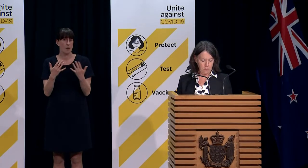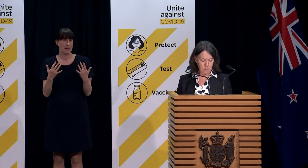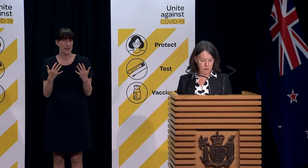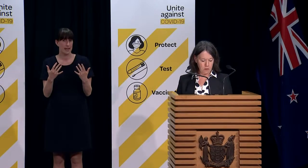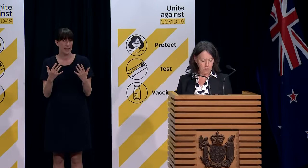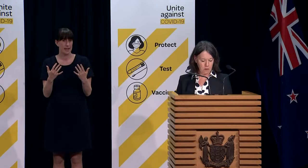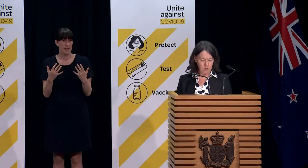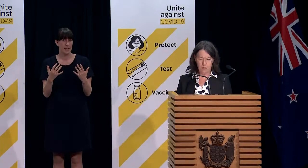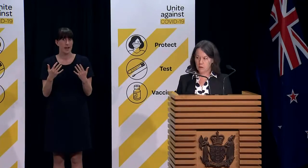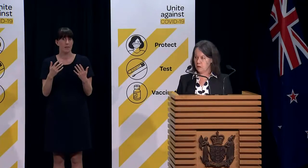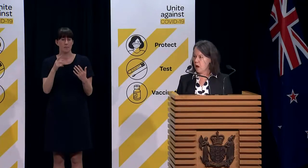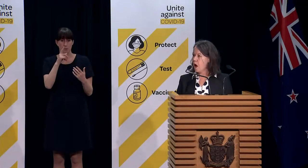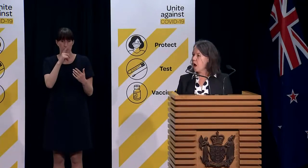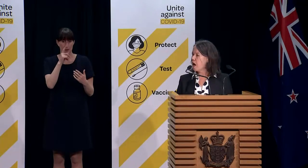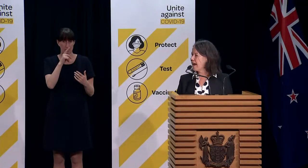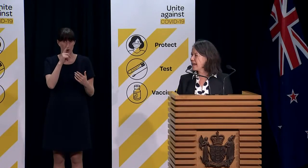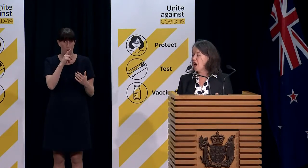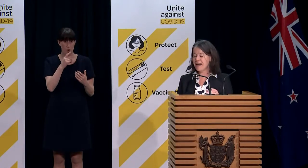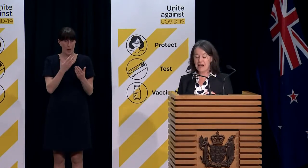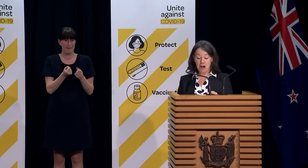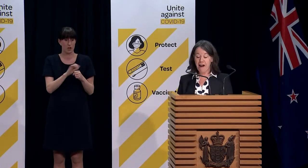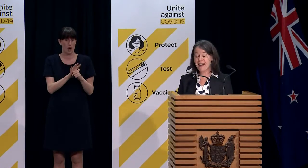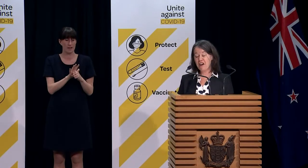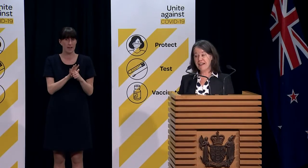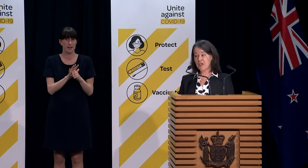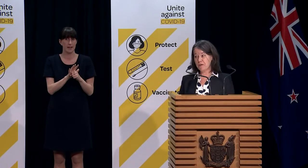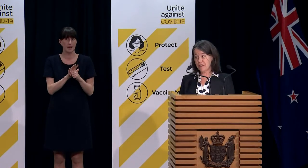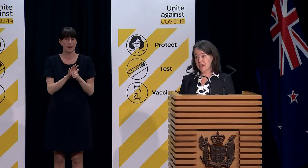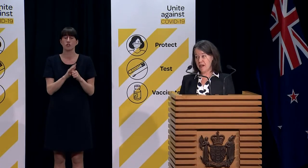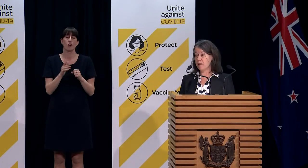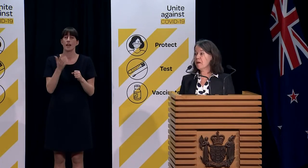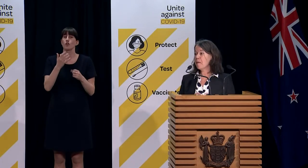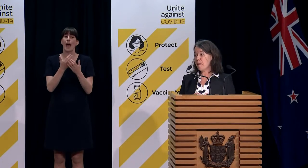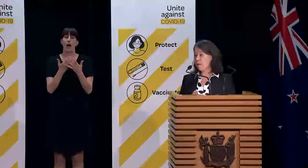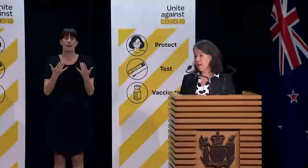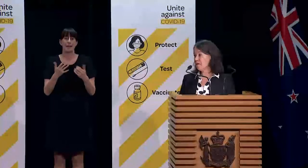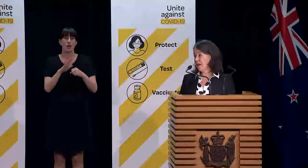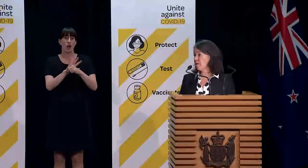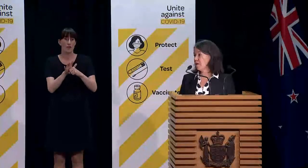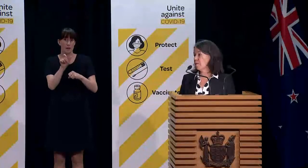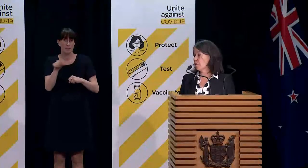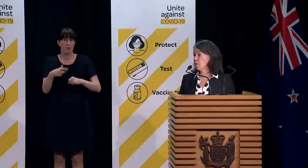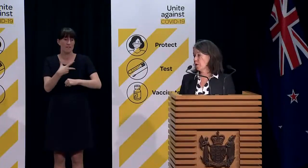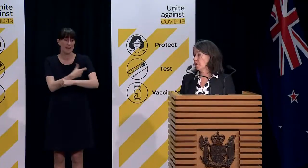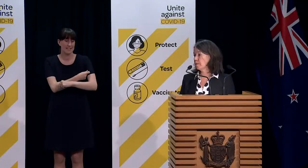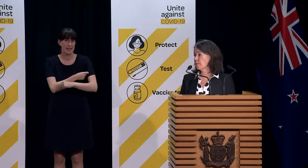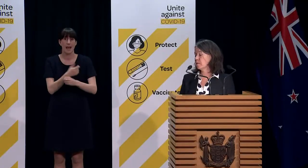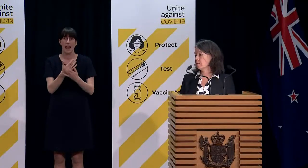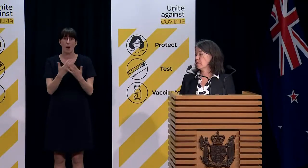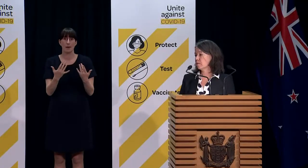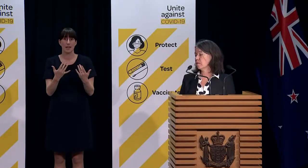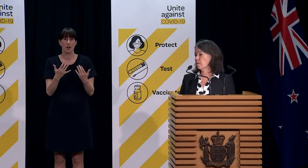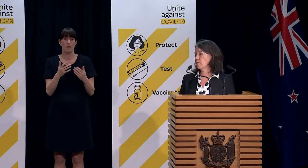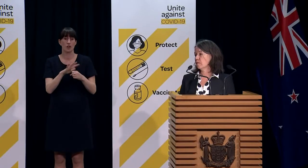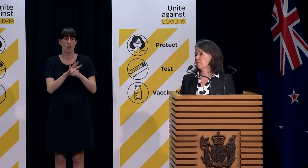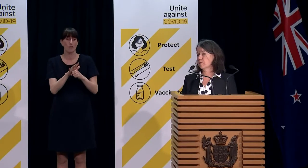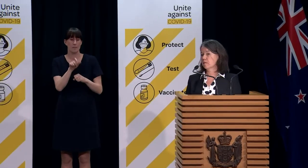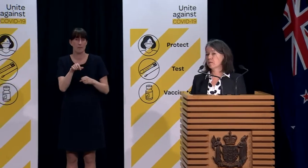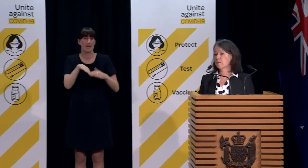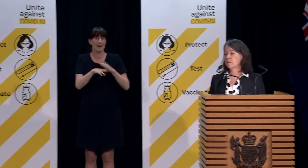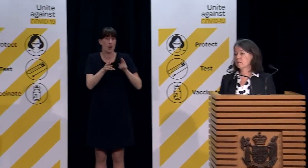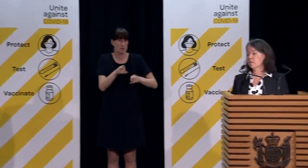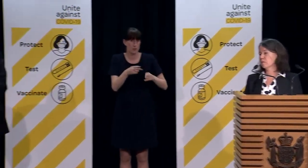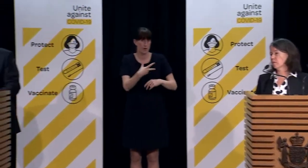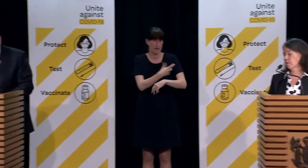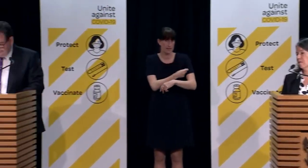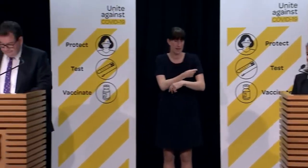vaccinated? I don't. I don't here, but we could get those numbers for you. Katie and... Is